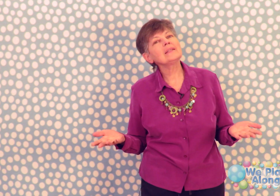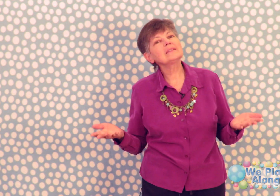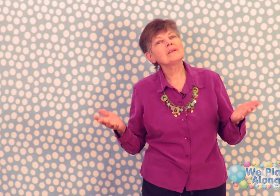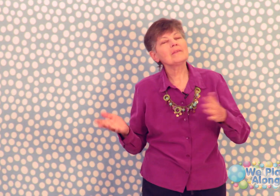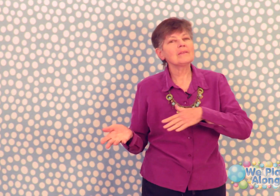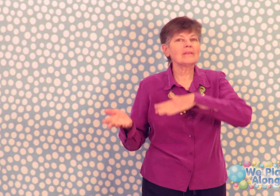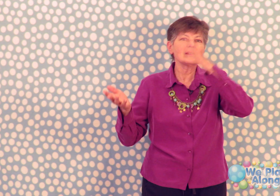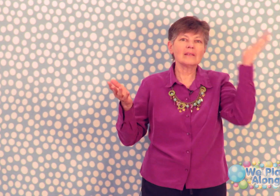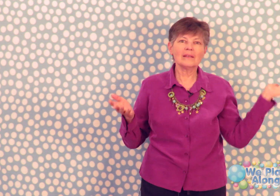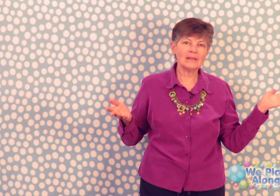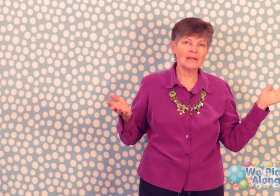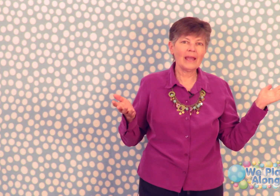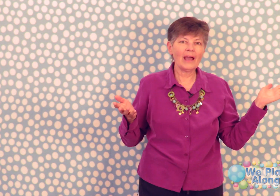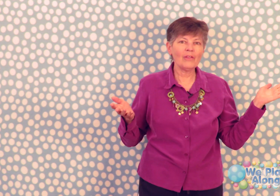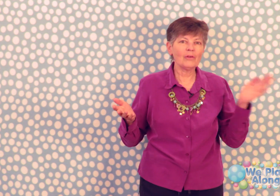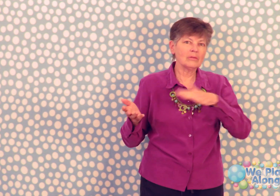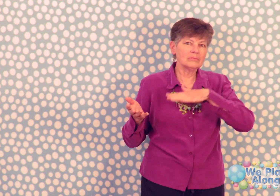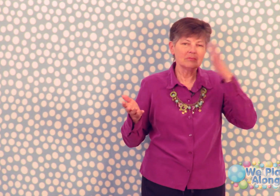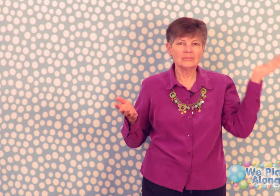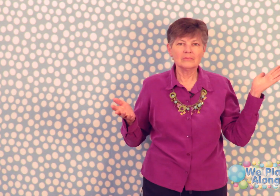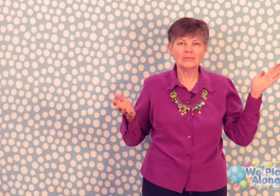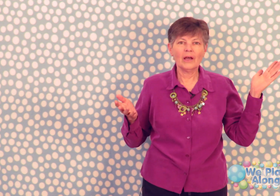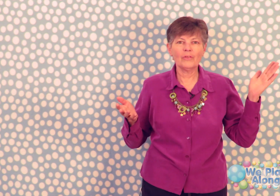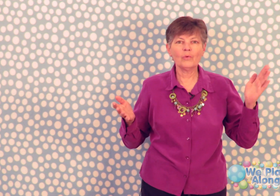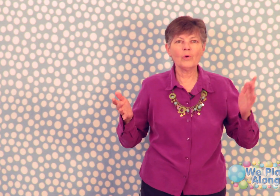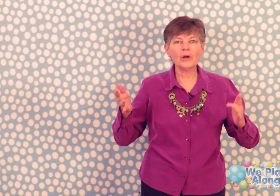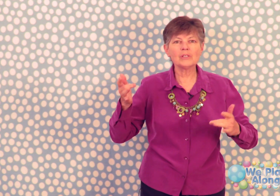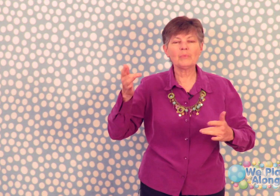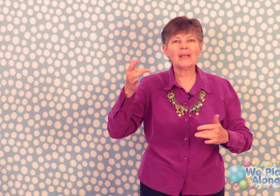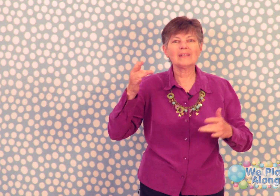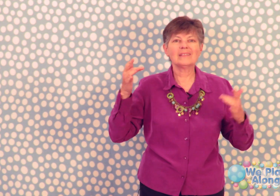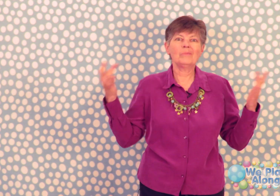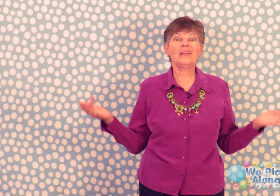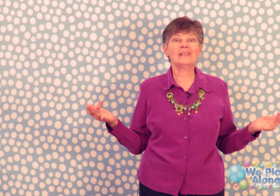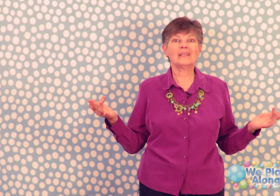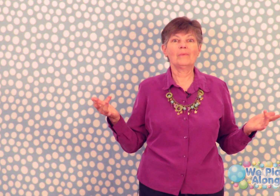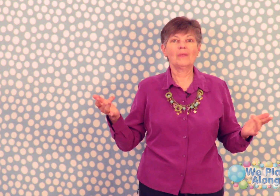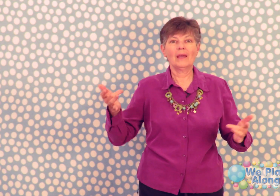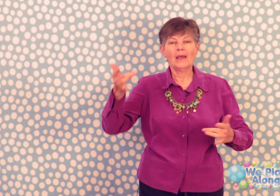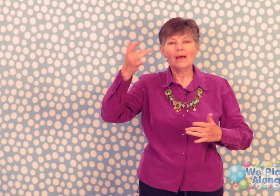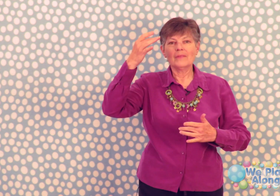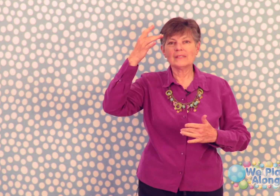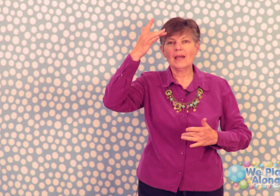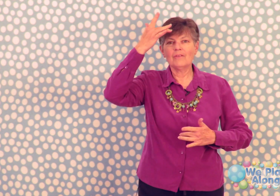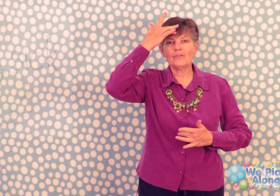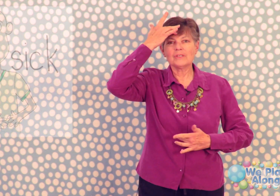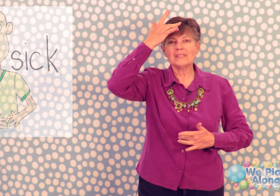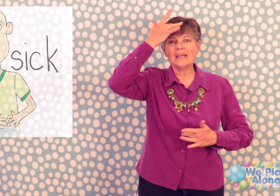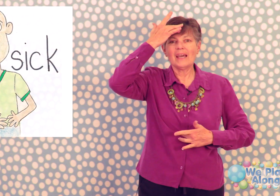signs like other words because they mean the same thing. The sign for